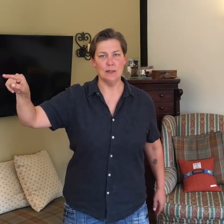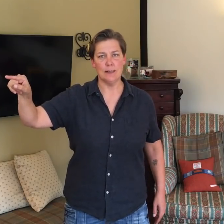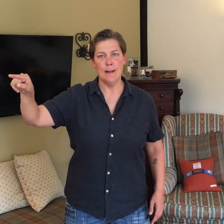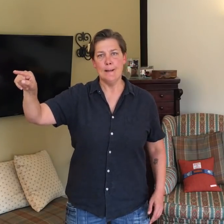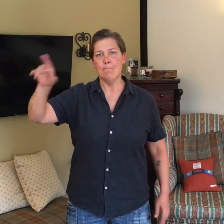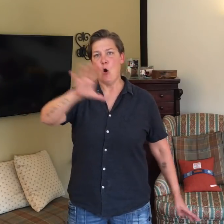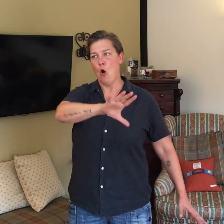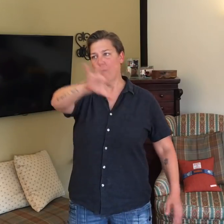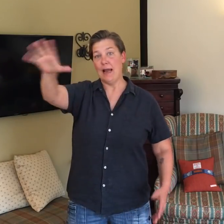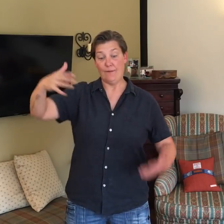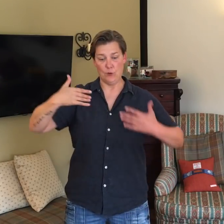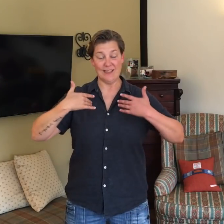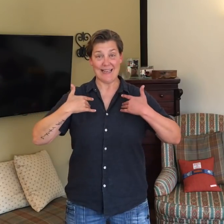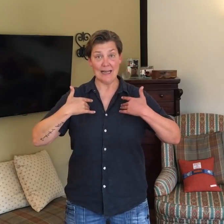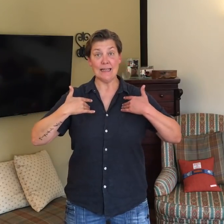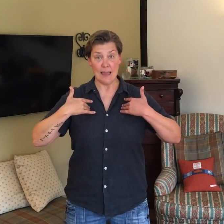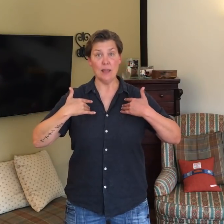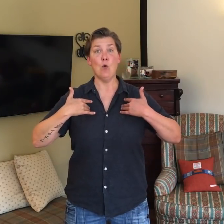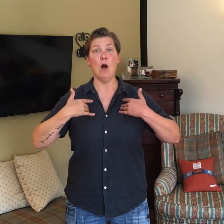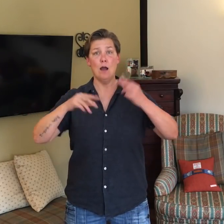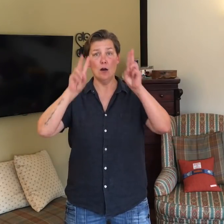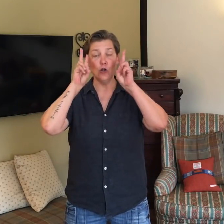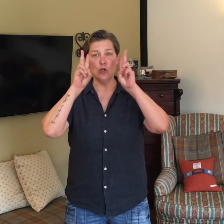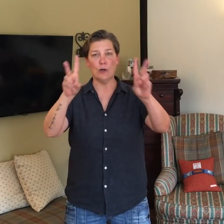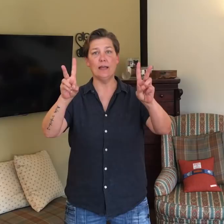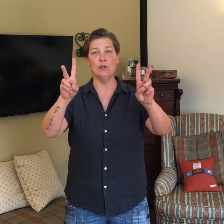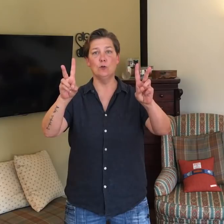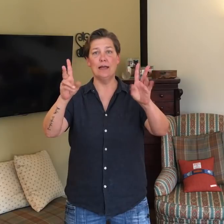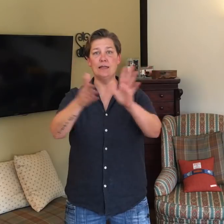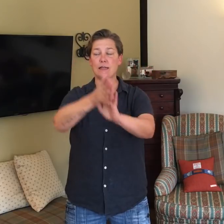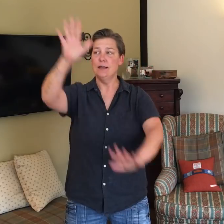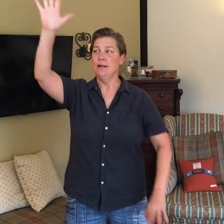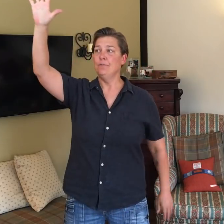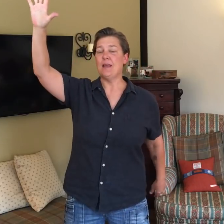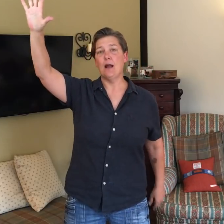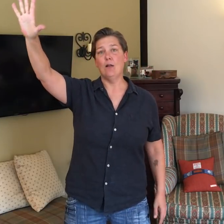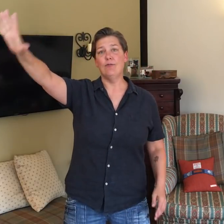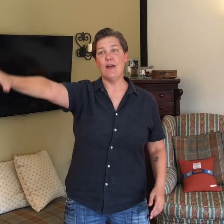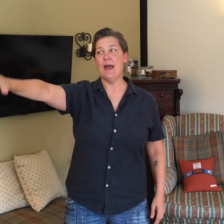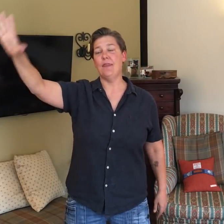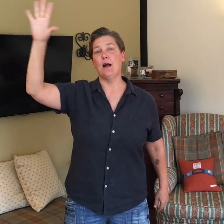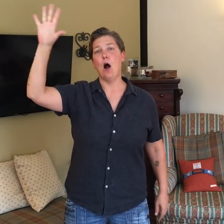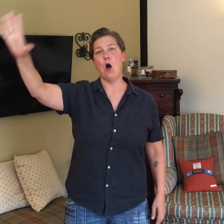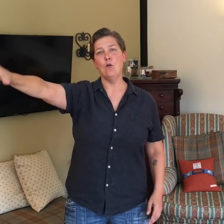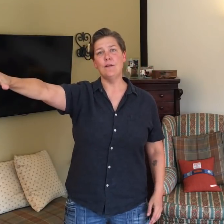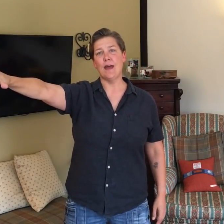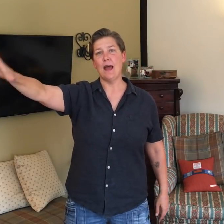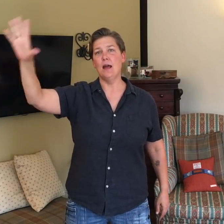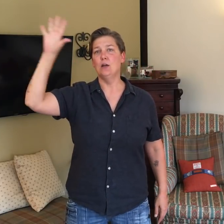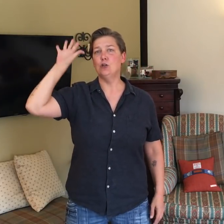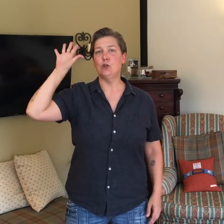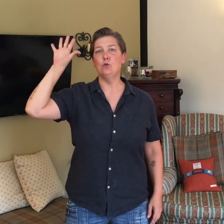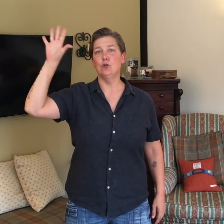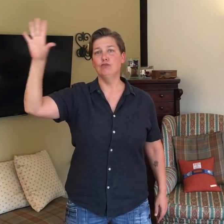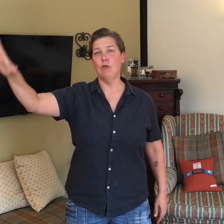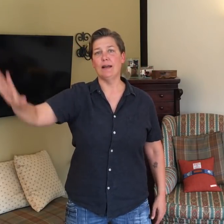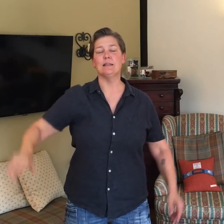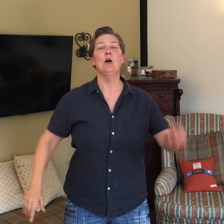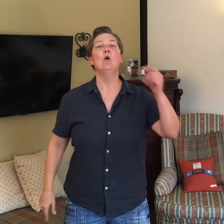us, on, if you're standing in the choir looking at your leader, they are there, they are over there to your right.